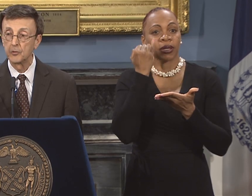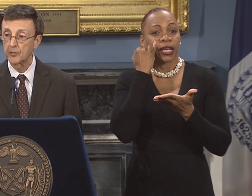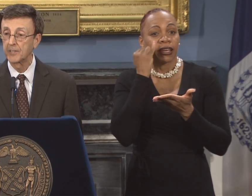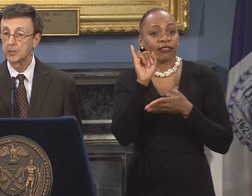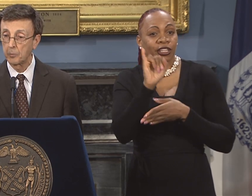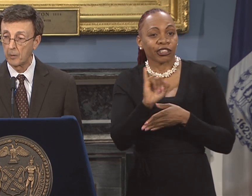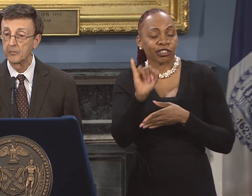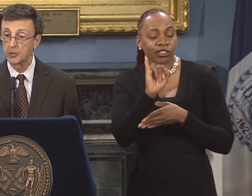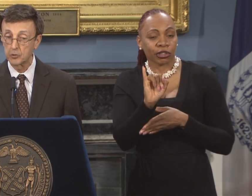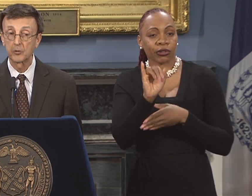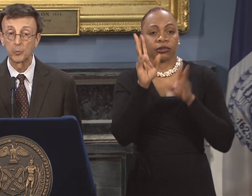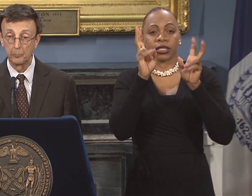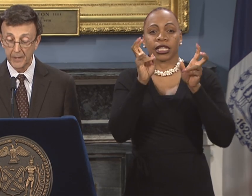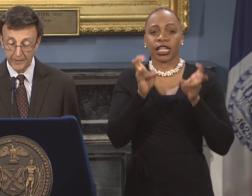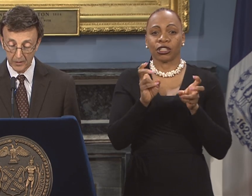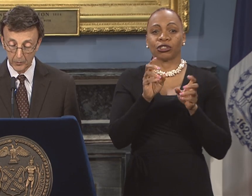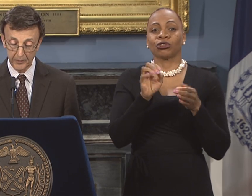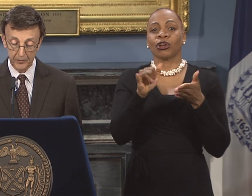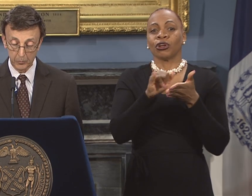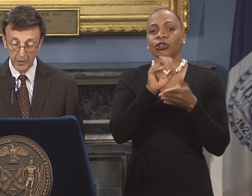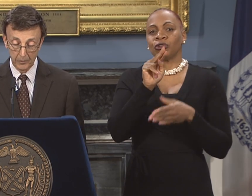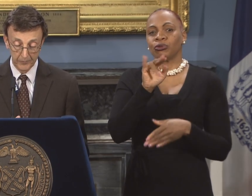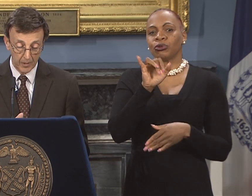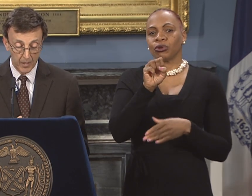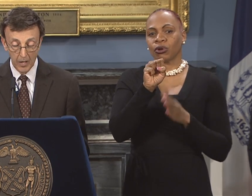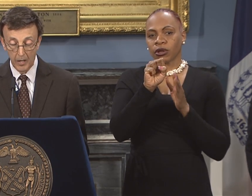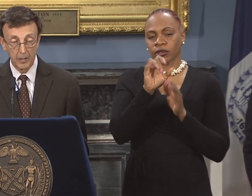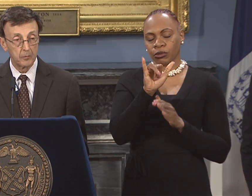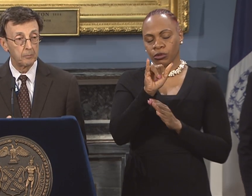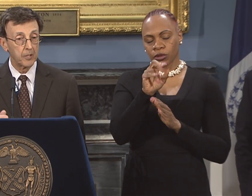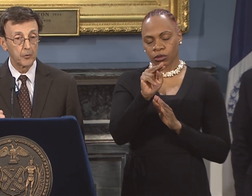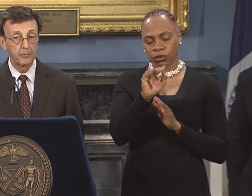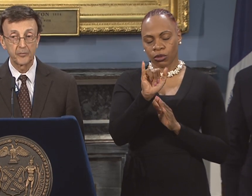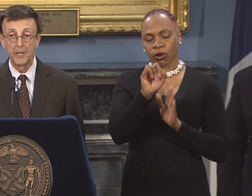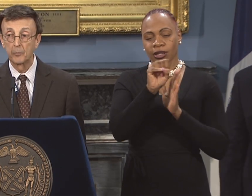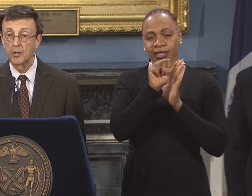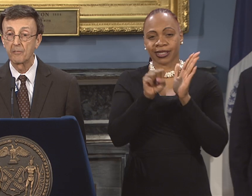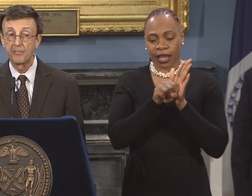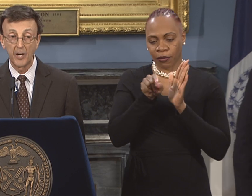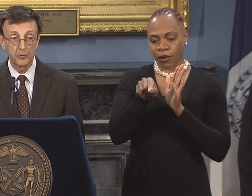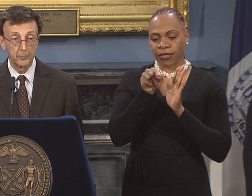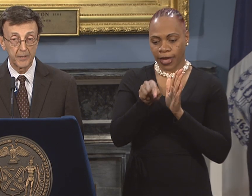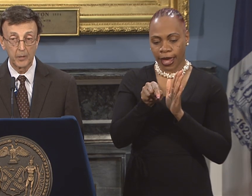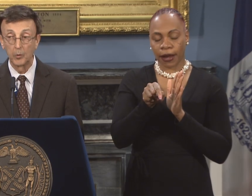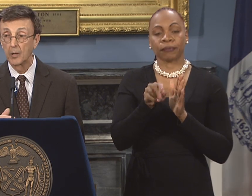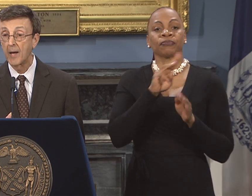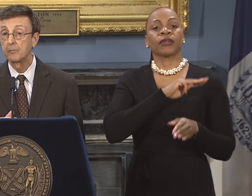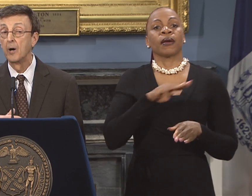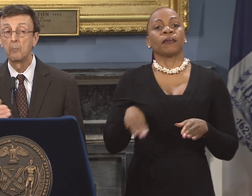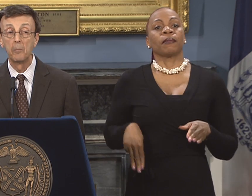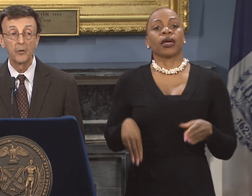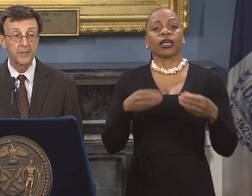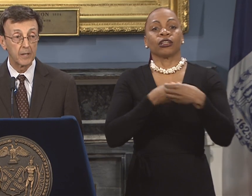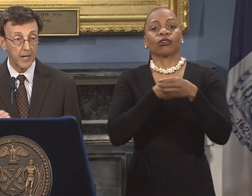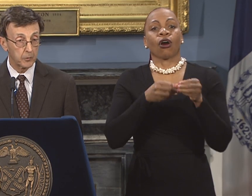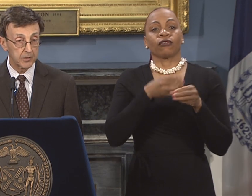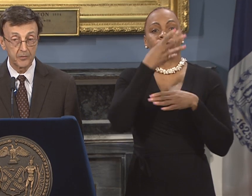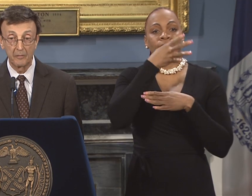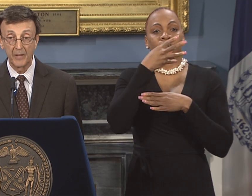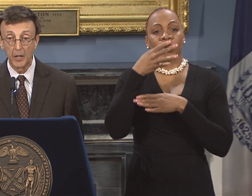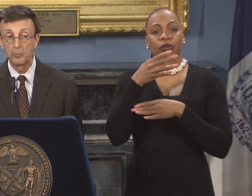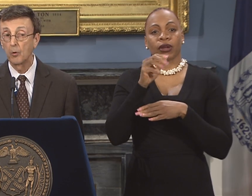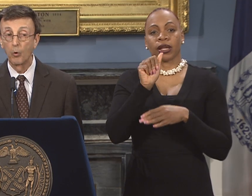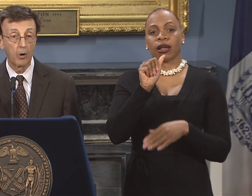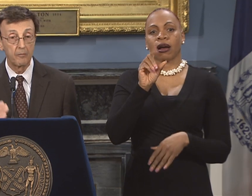issues, the New York State Department of Insurance will be there with us as well. The Mayor's Office for Immigrant Affairs will be there. We'll have